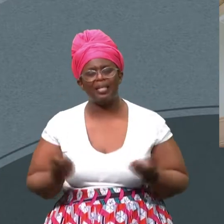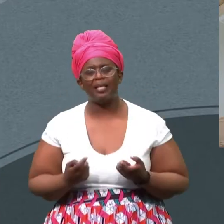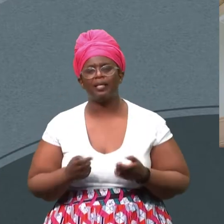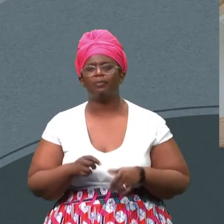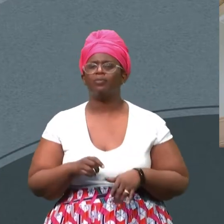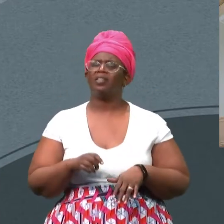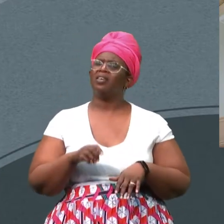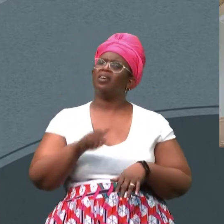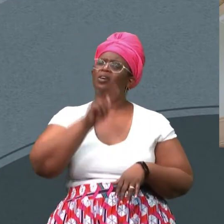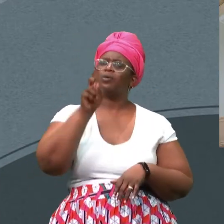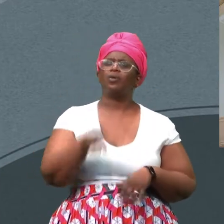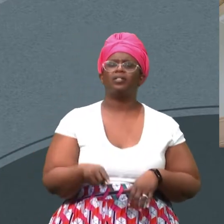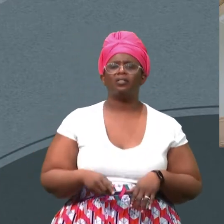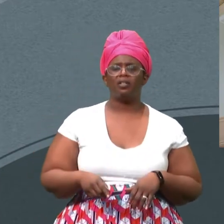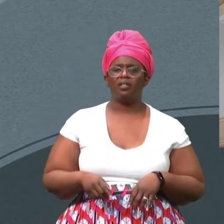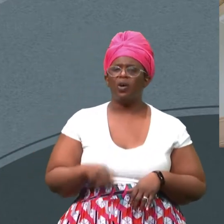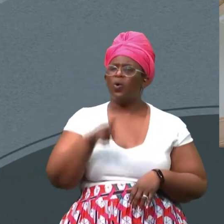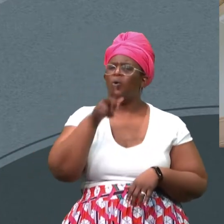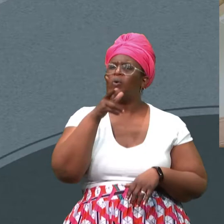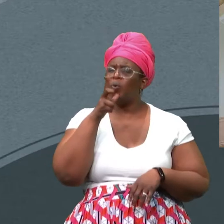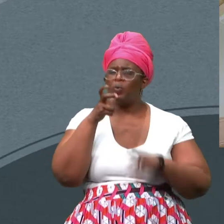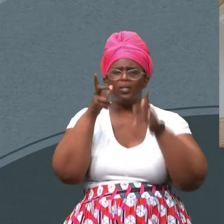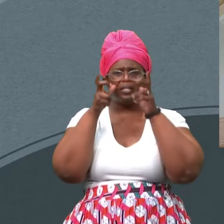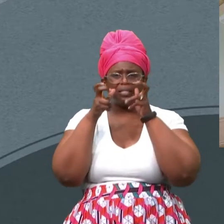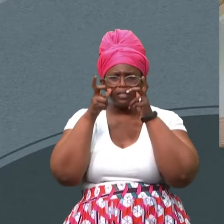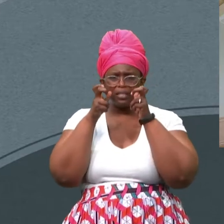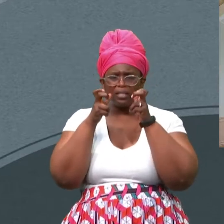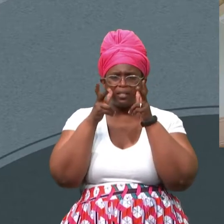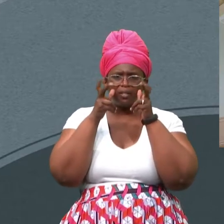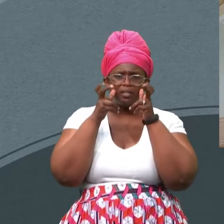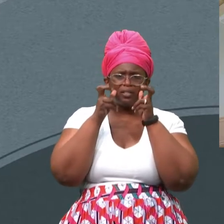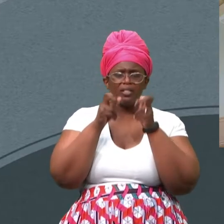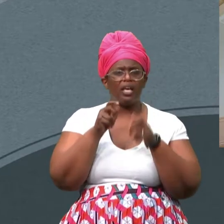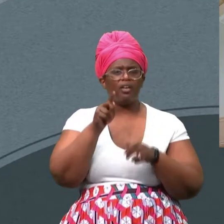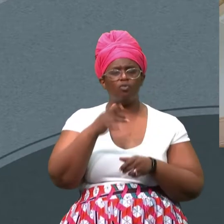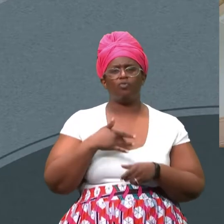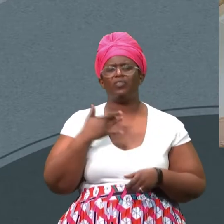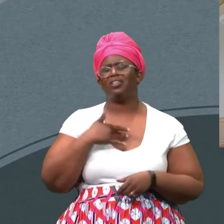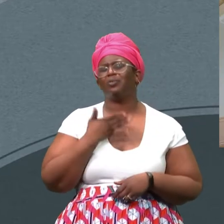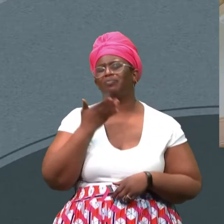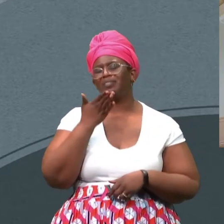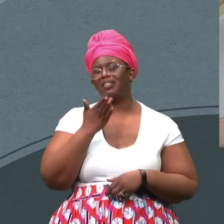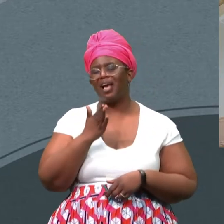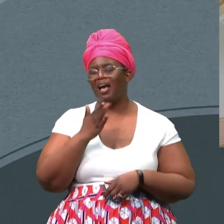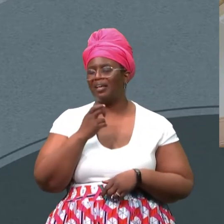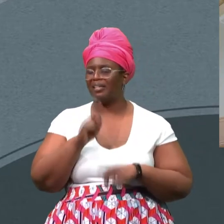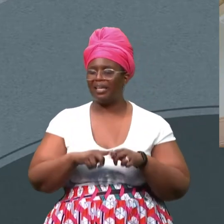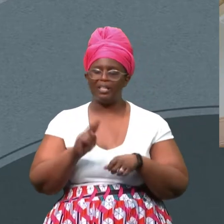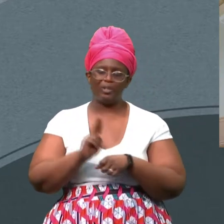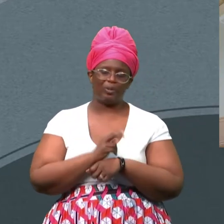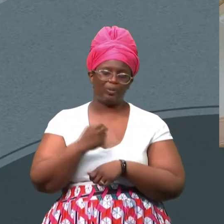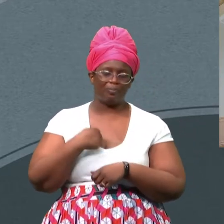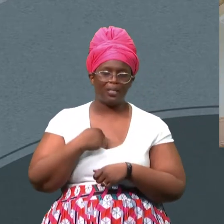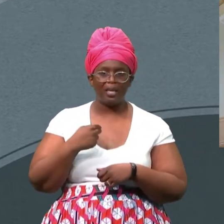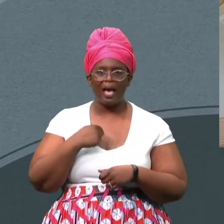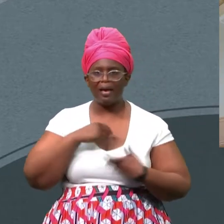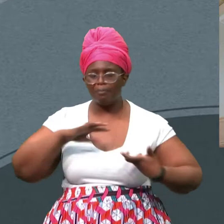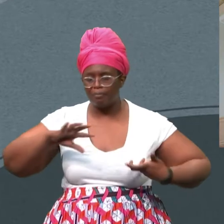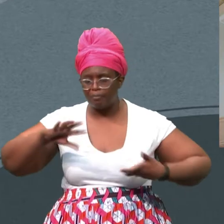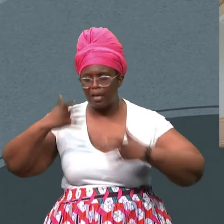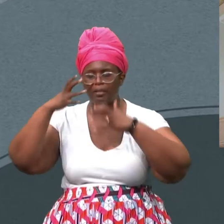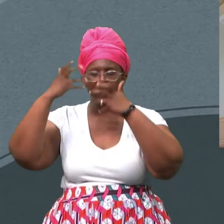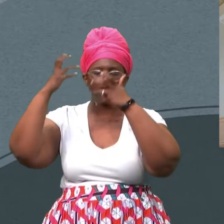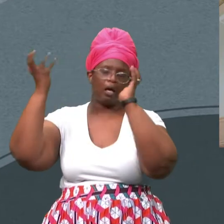you because you had hit rock bottom. You know, I've learned this. Y'all, the thing about rock bottom is at least